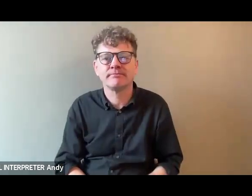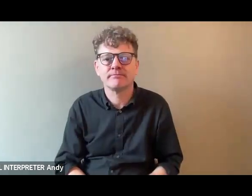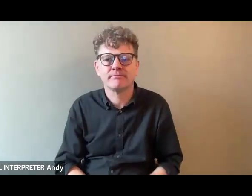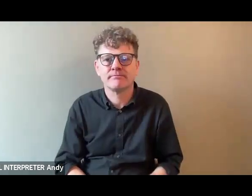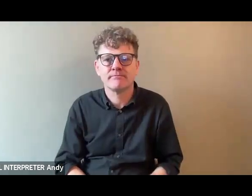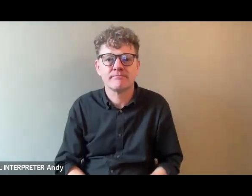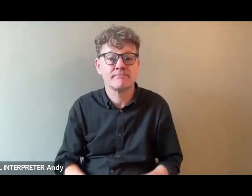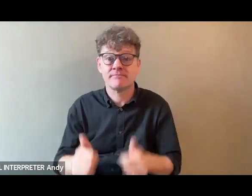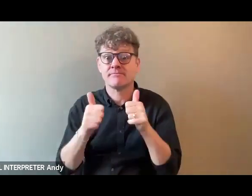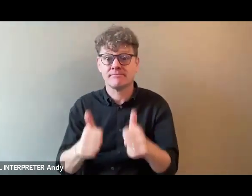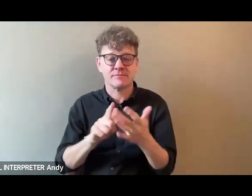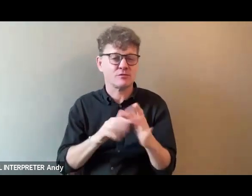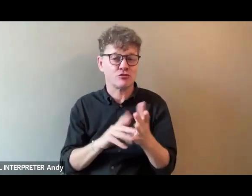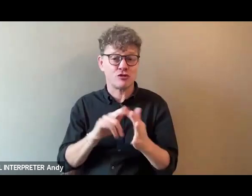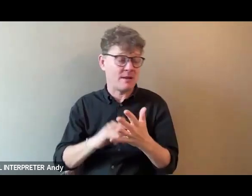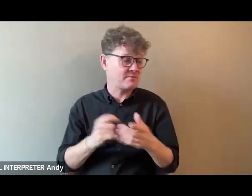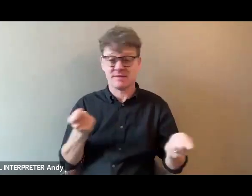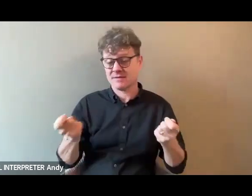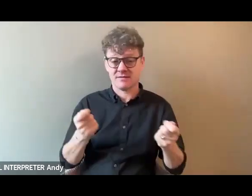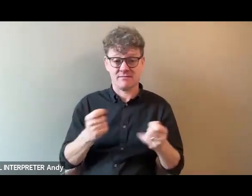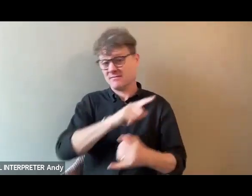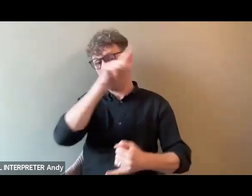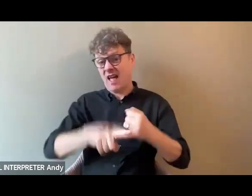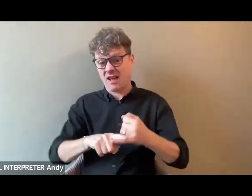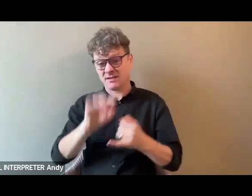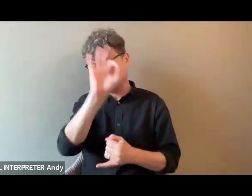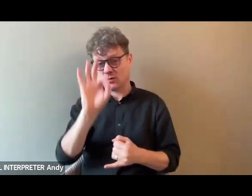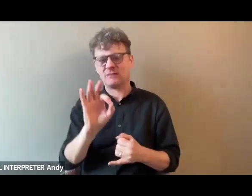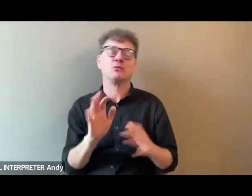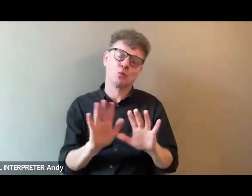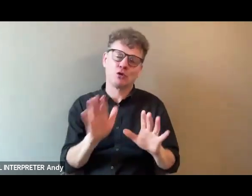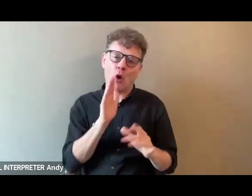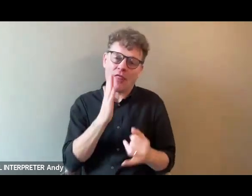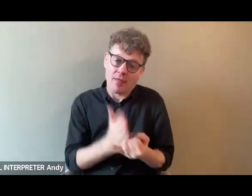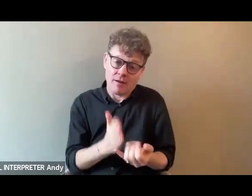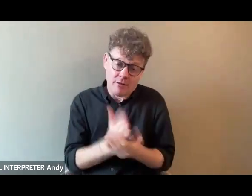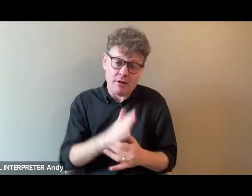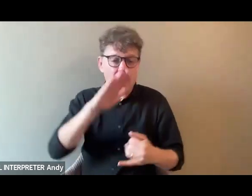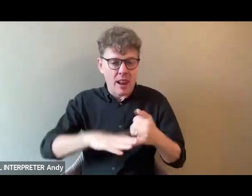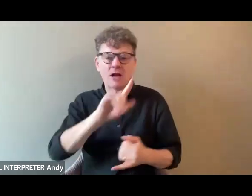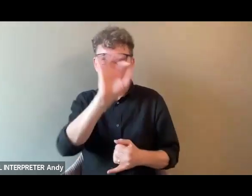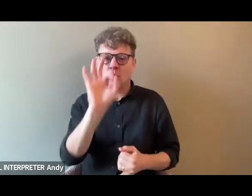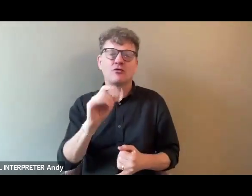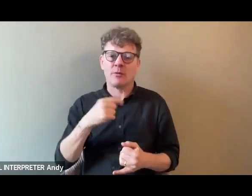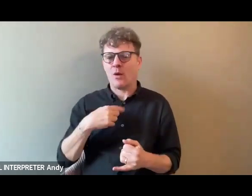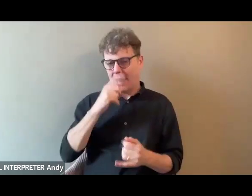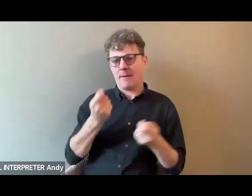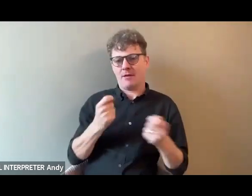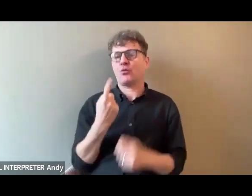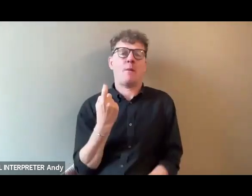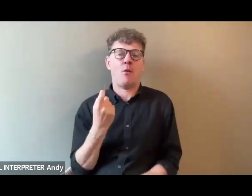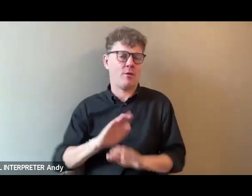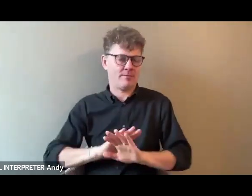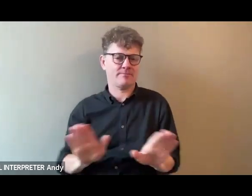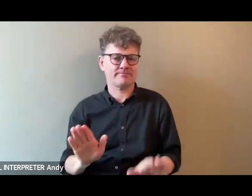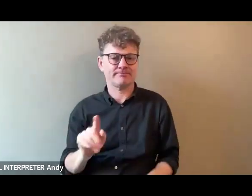Like that. Okay, so we'll finish with the last, well, it's not the last question, but it's one more question we can manage to get in it. Where is it now?